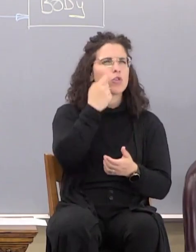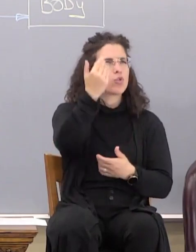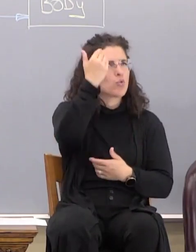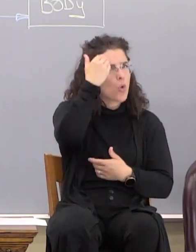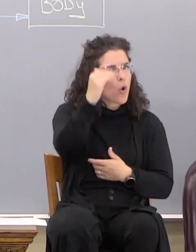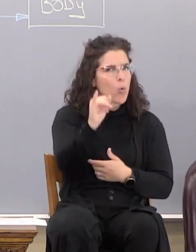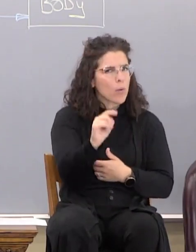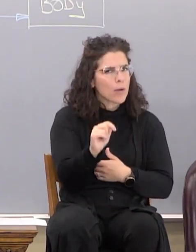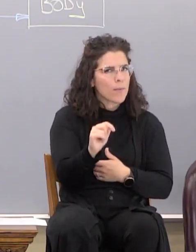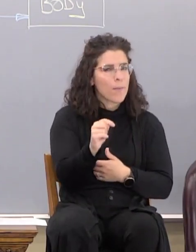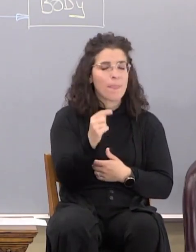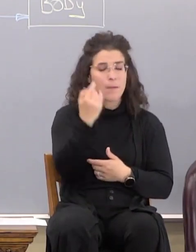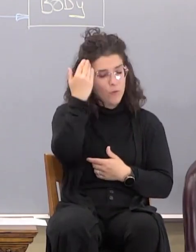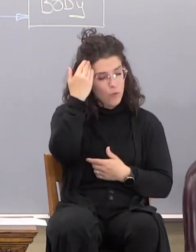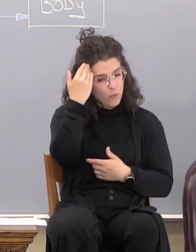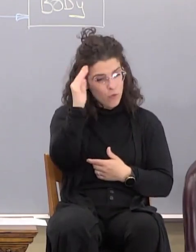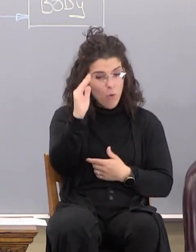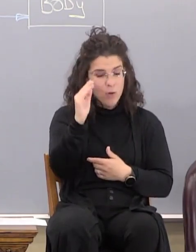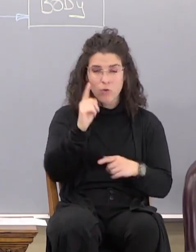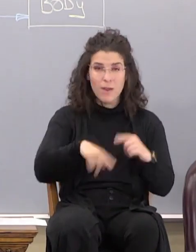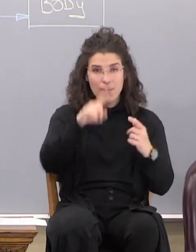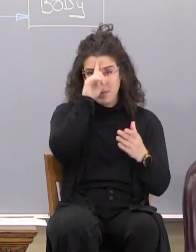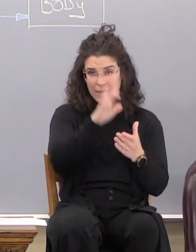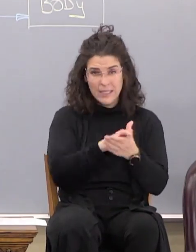it. If you don't know it, you can't believe it.